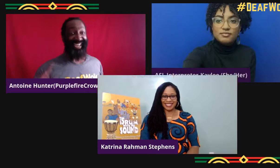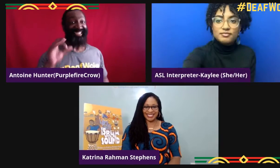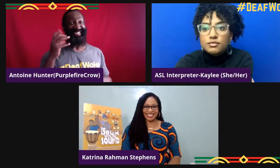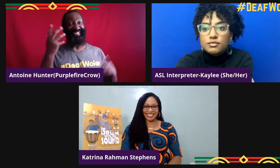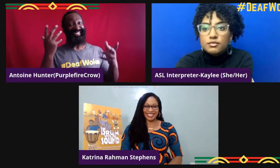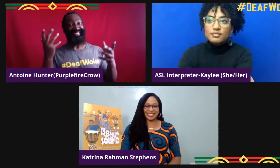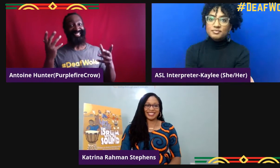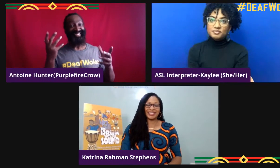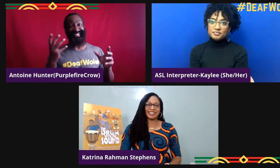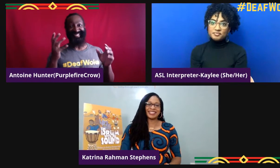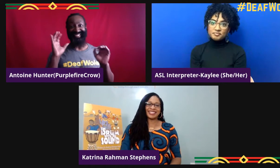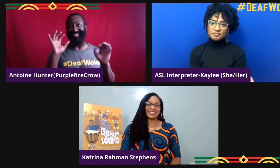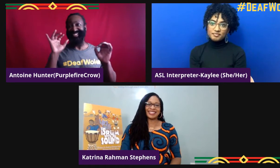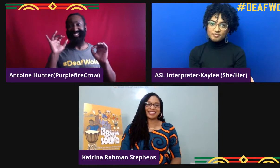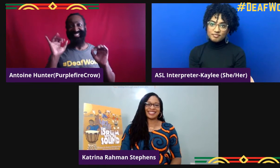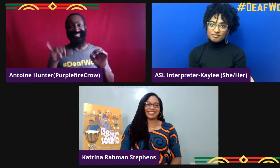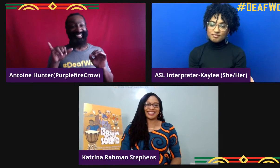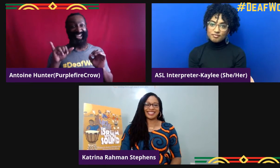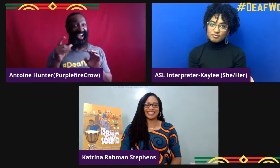sleeping.